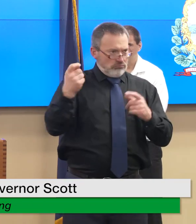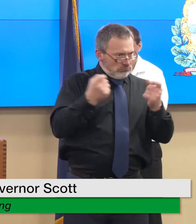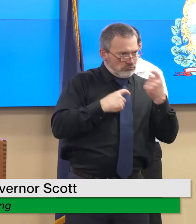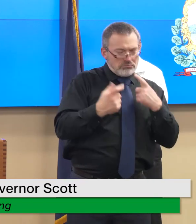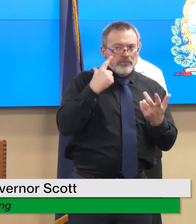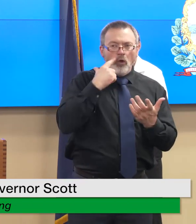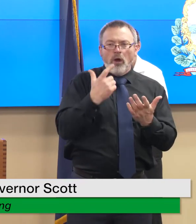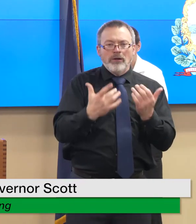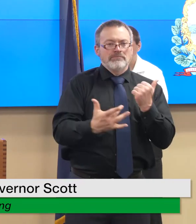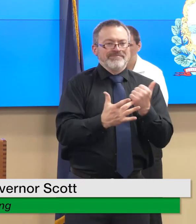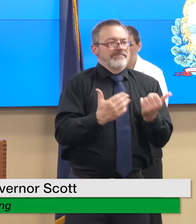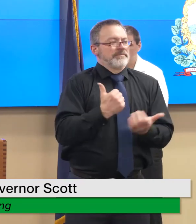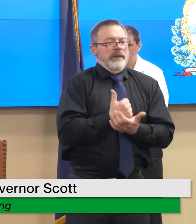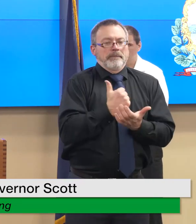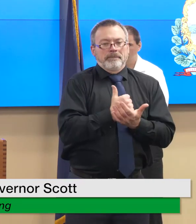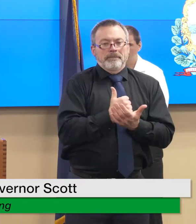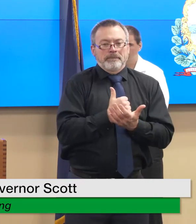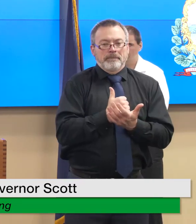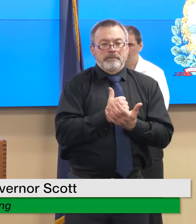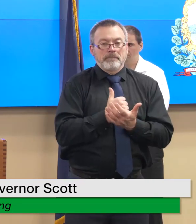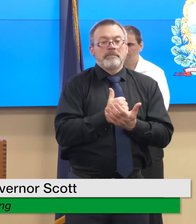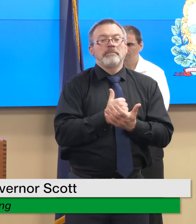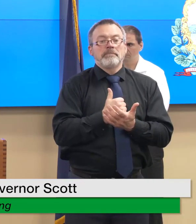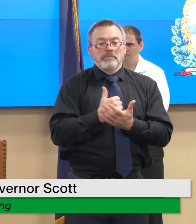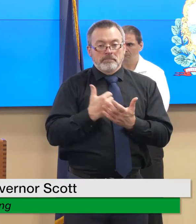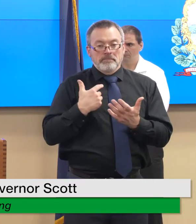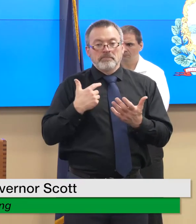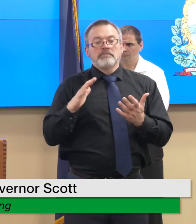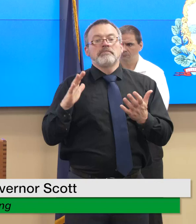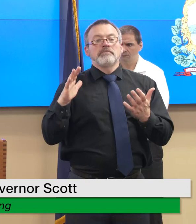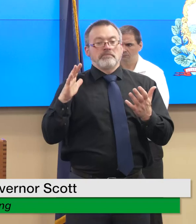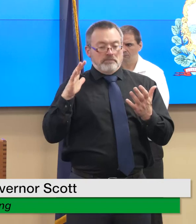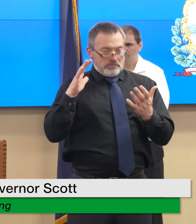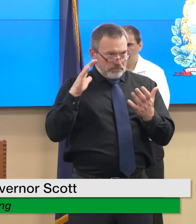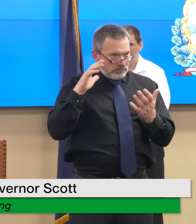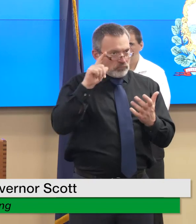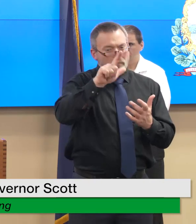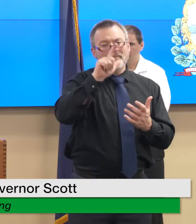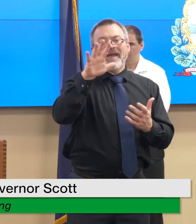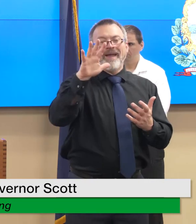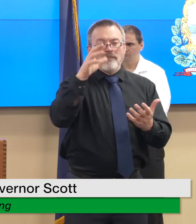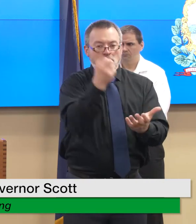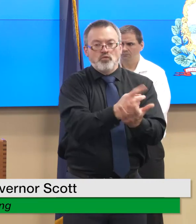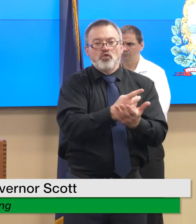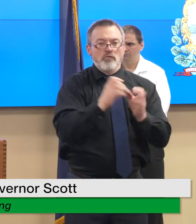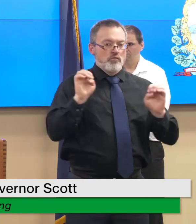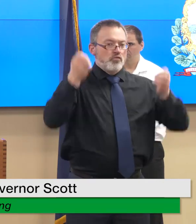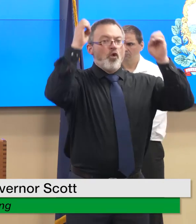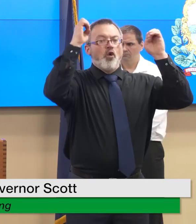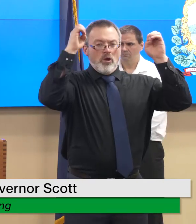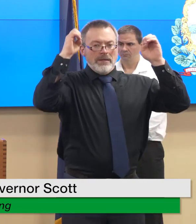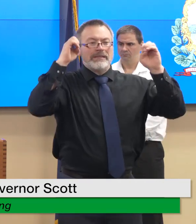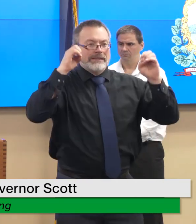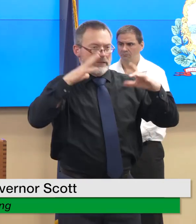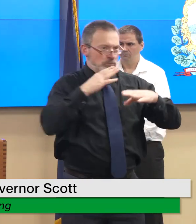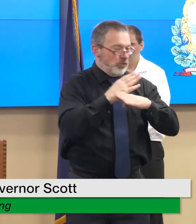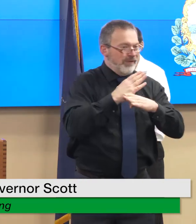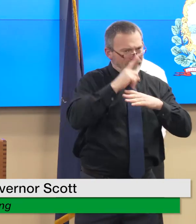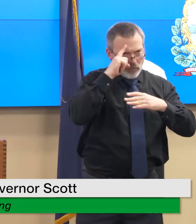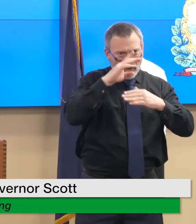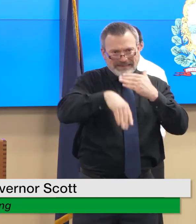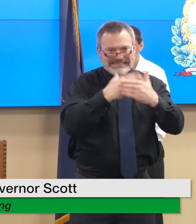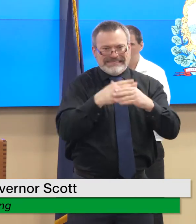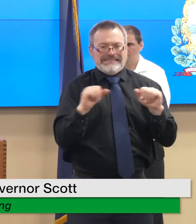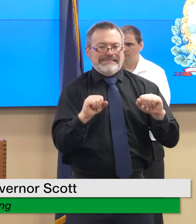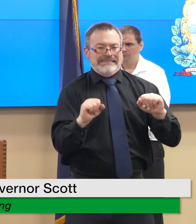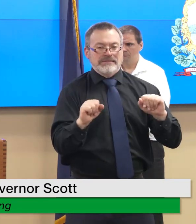has issued 25 emergency protective and next flood measure authorizations, with many more anticipated in